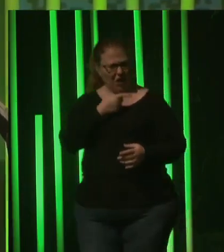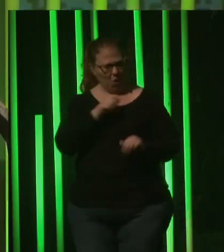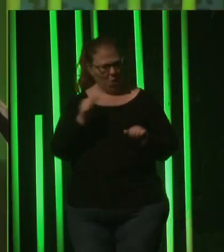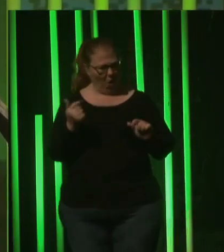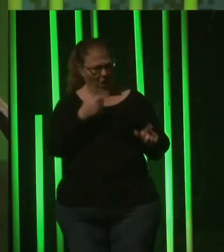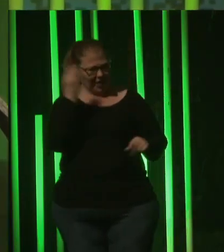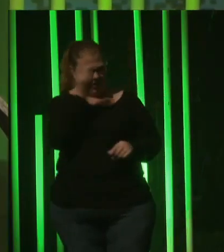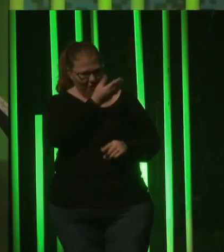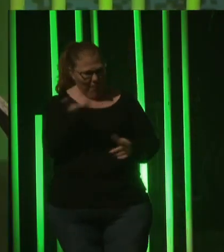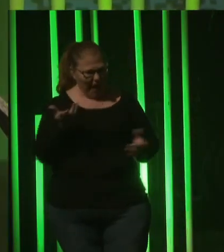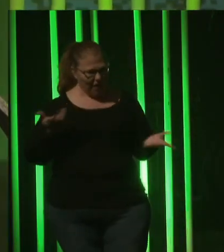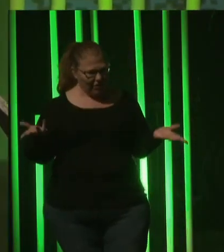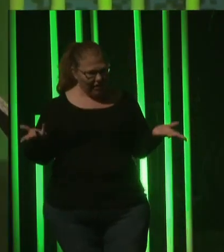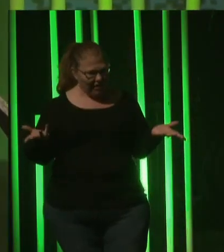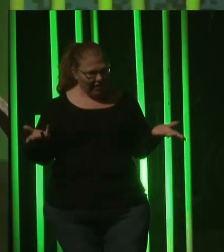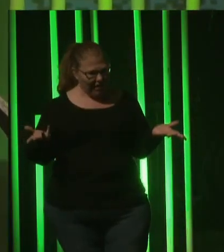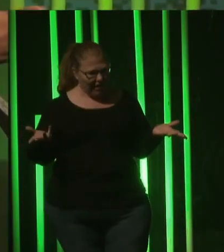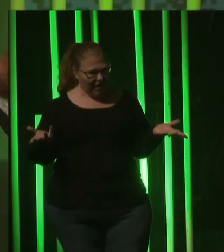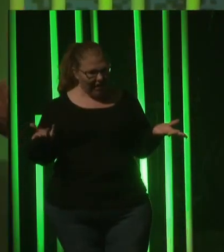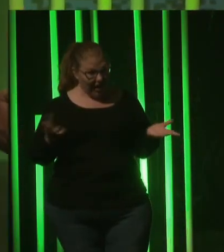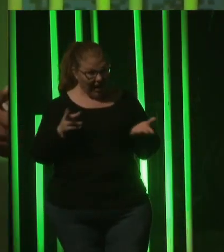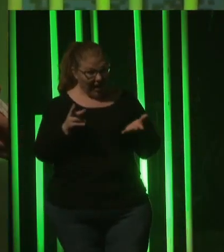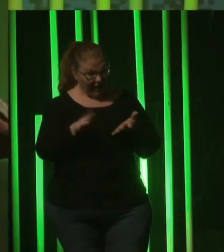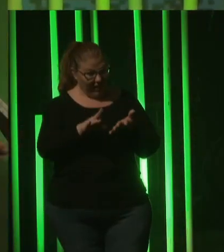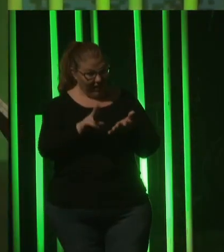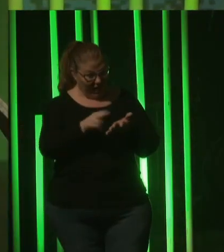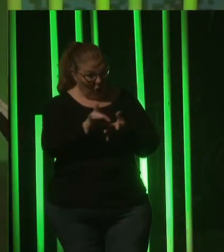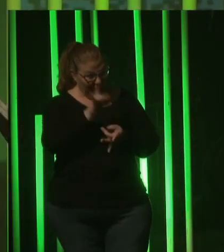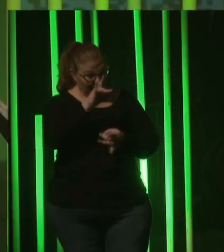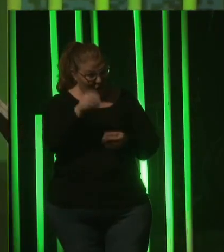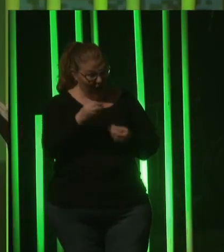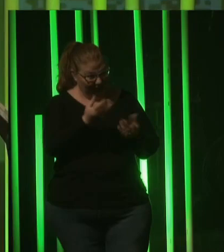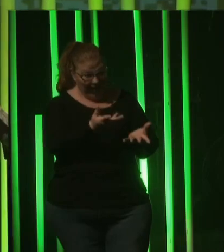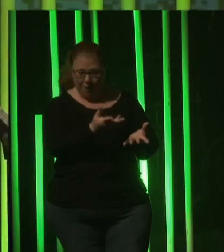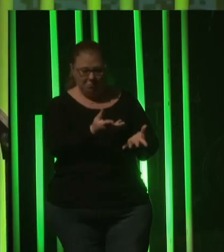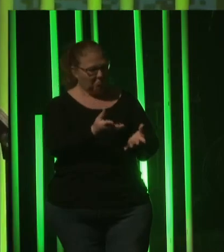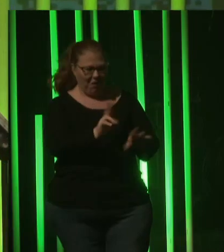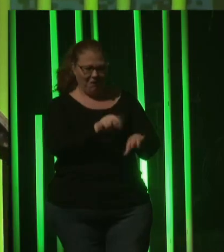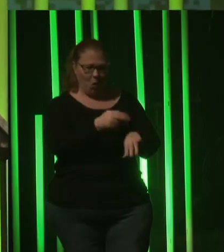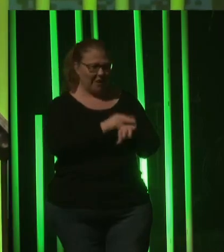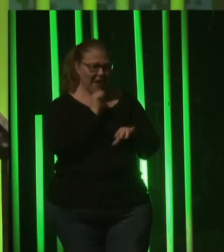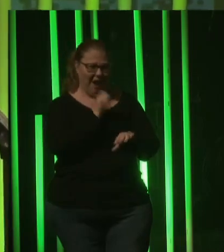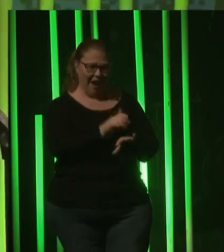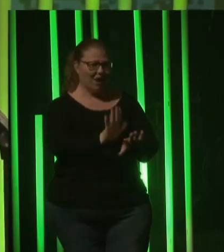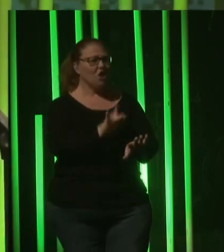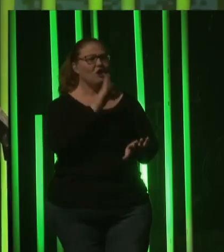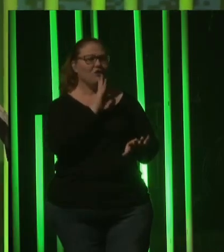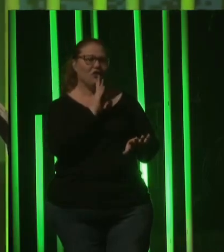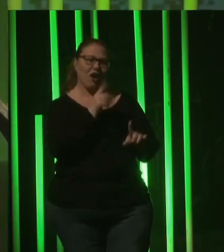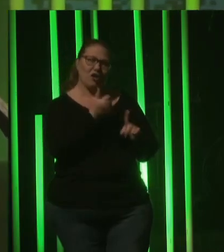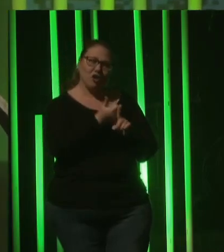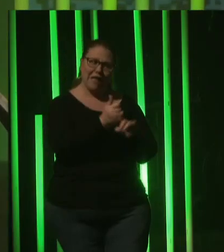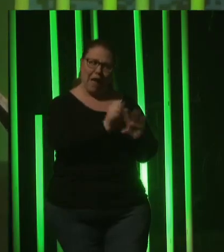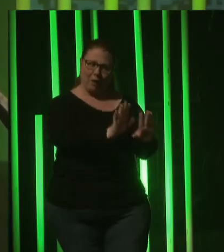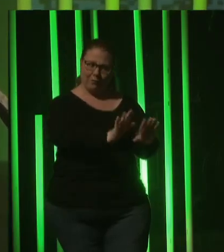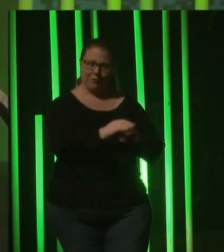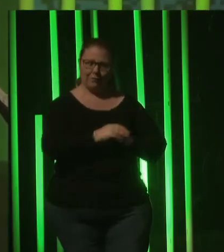this information? Did the Holy Spirit give that to you? Of course not. You're talking to